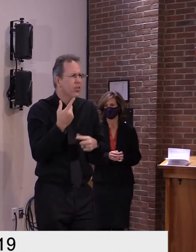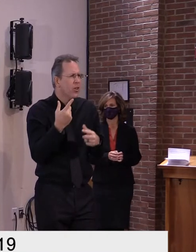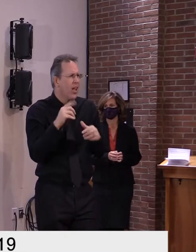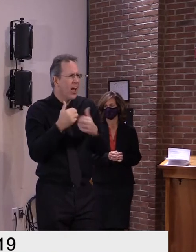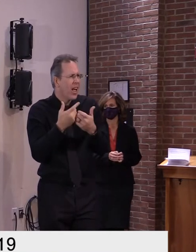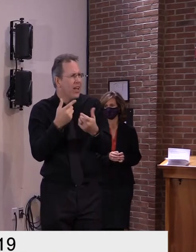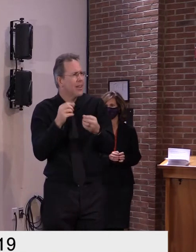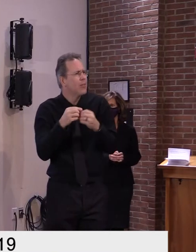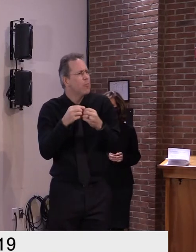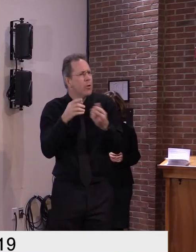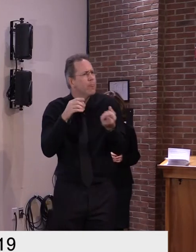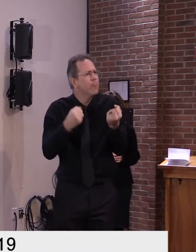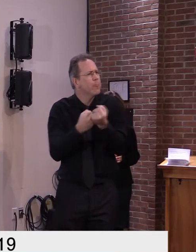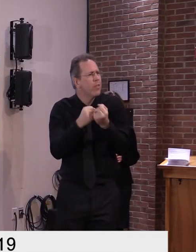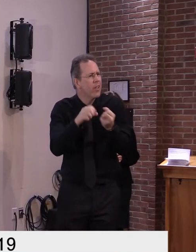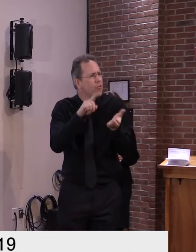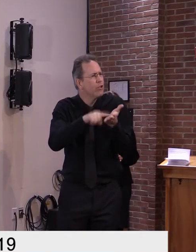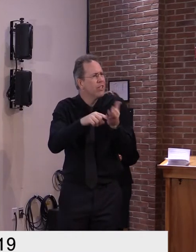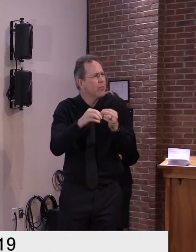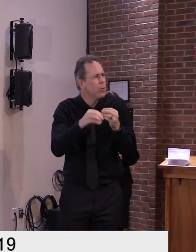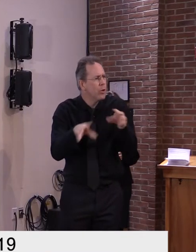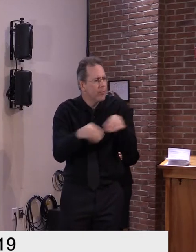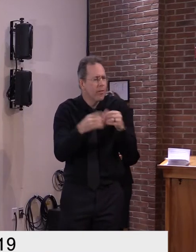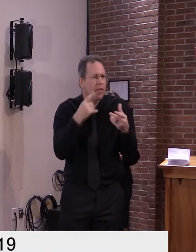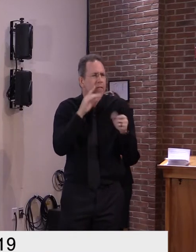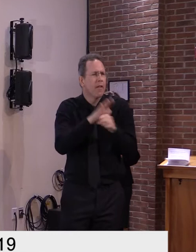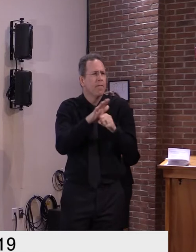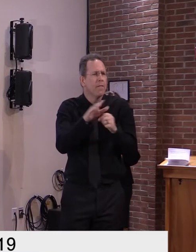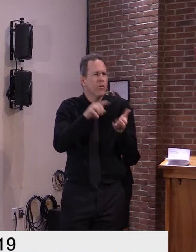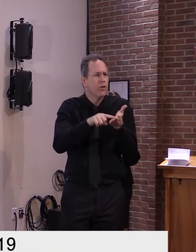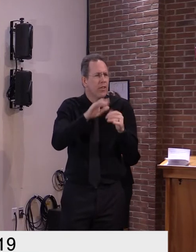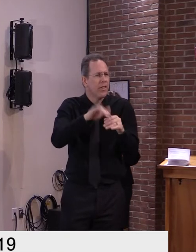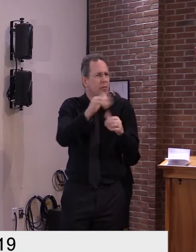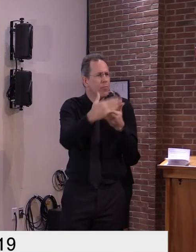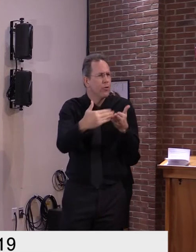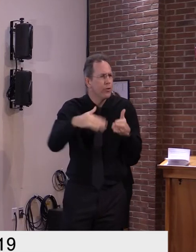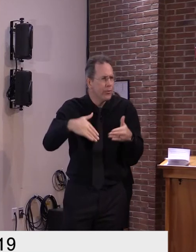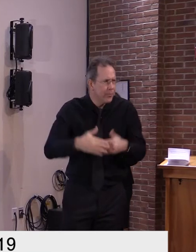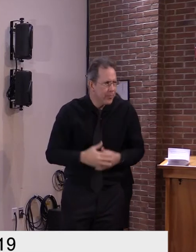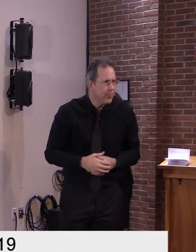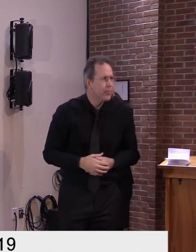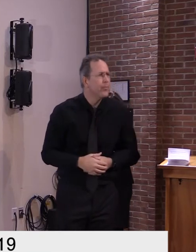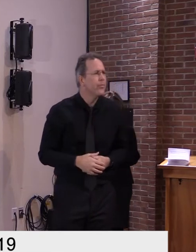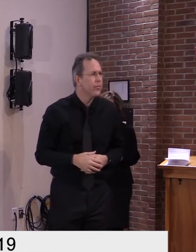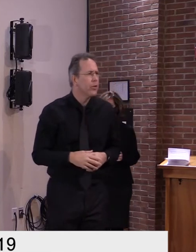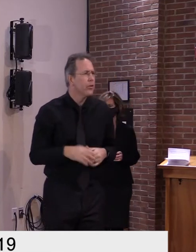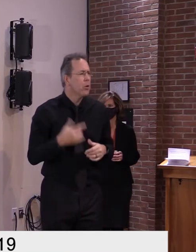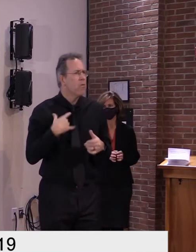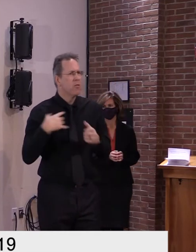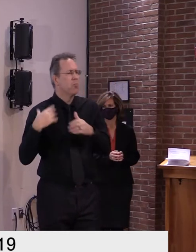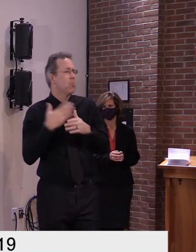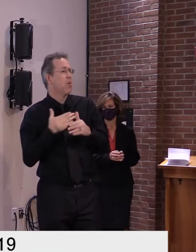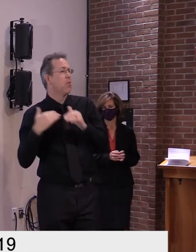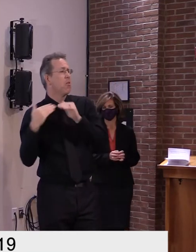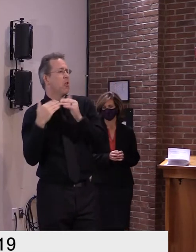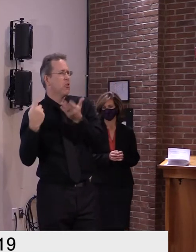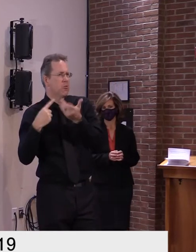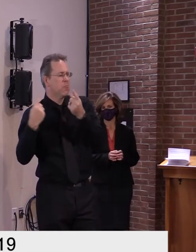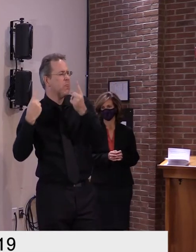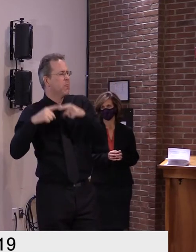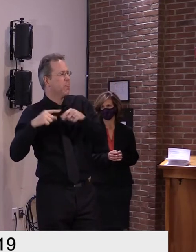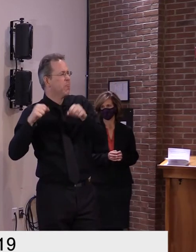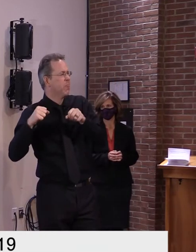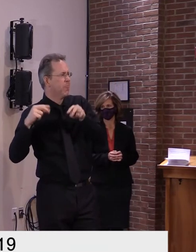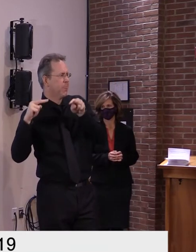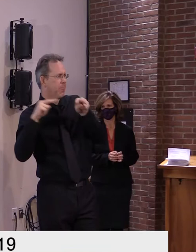At the local level, I've been concerned about this for many, many months, and we've within the health